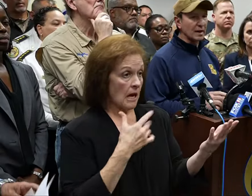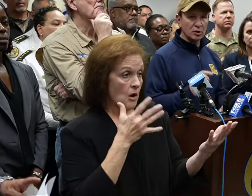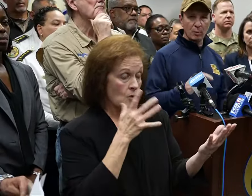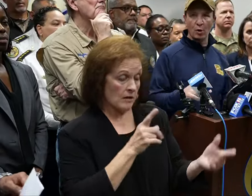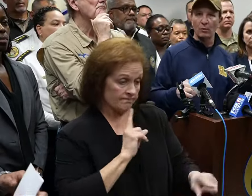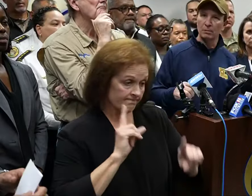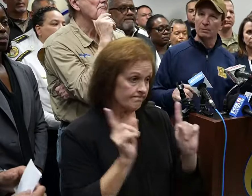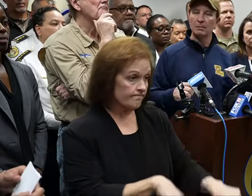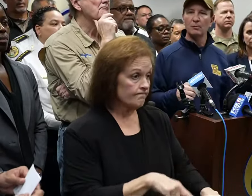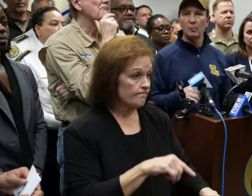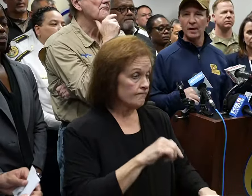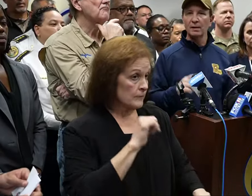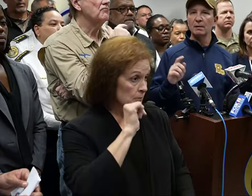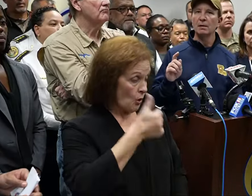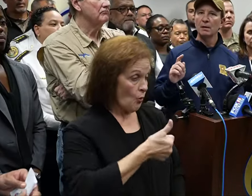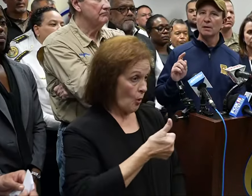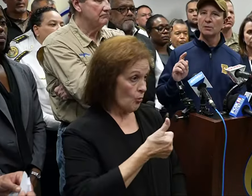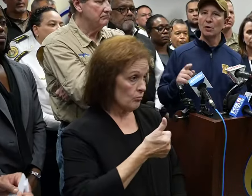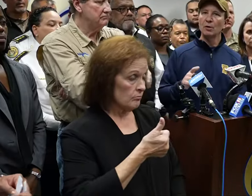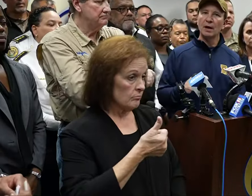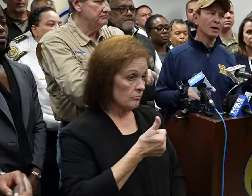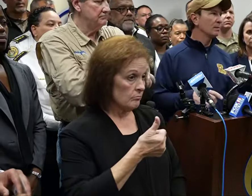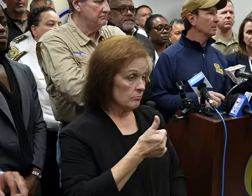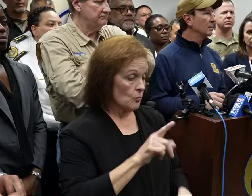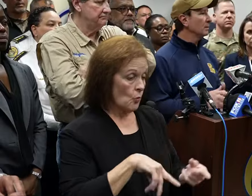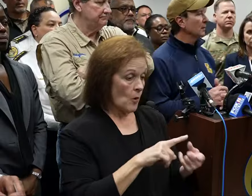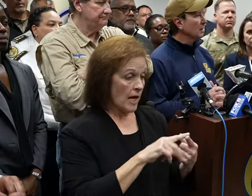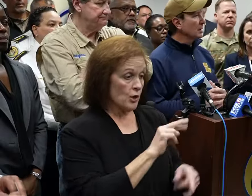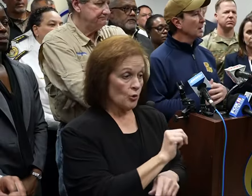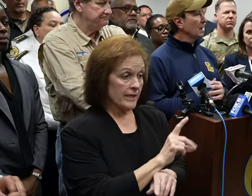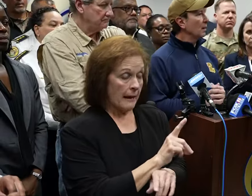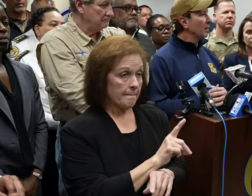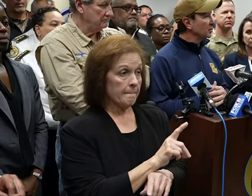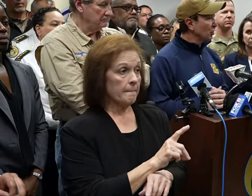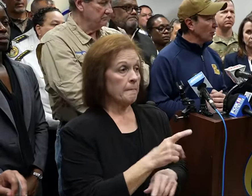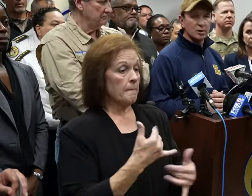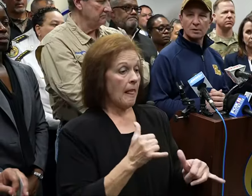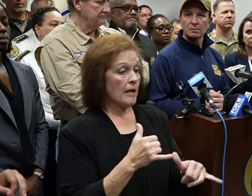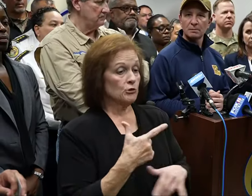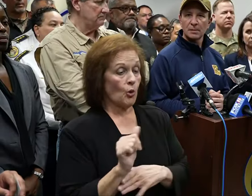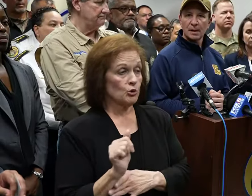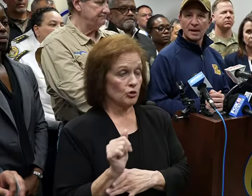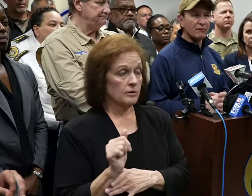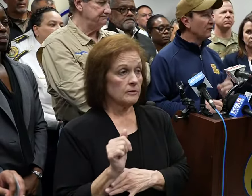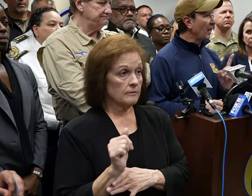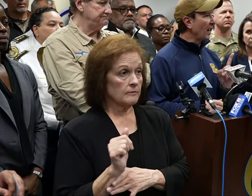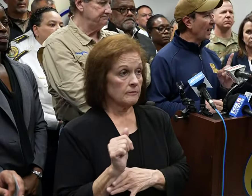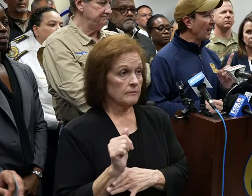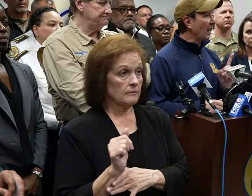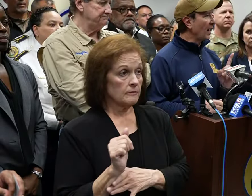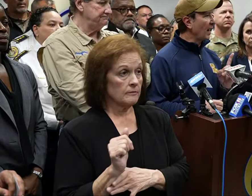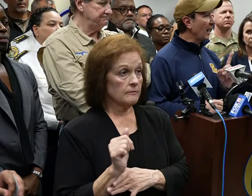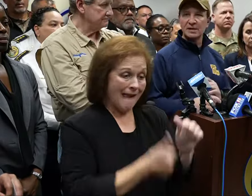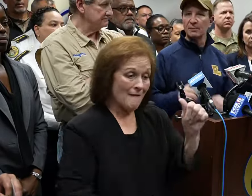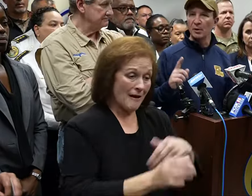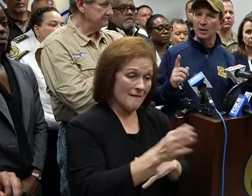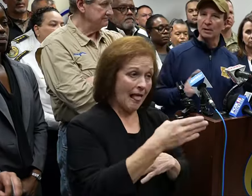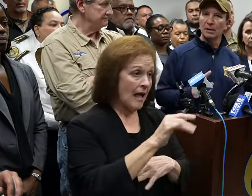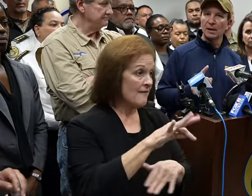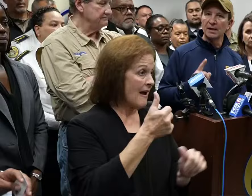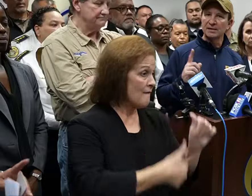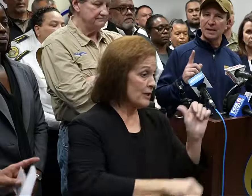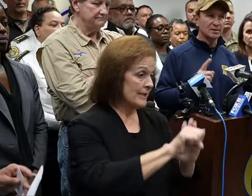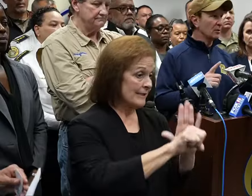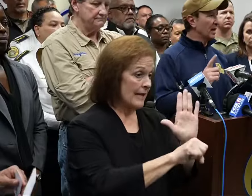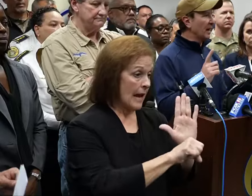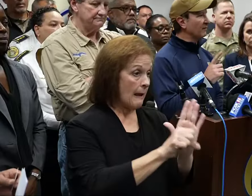order that tomorrow, when Notre Dame plays Georgia, every flag of every state building